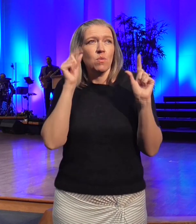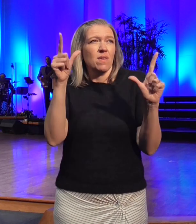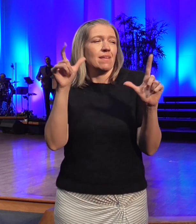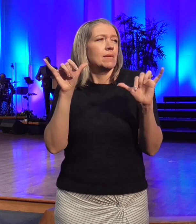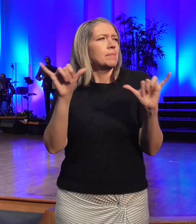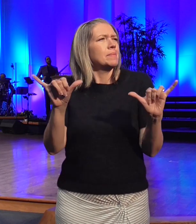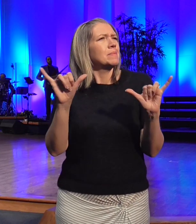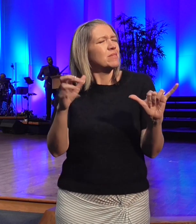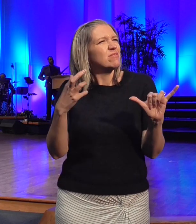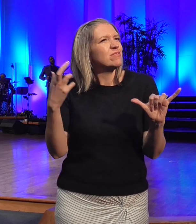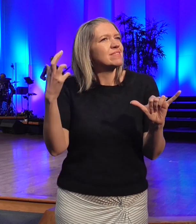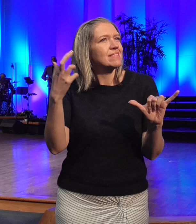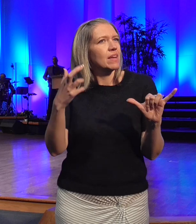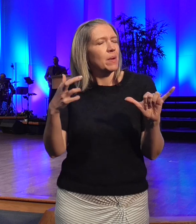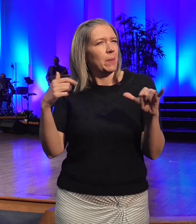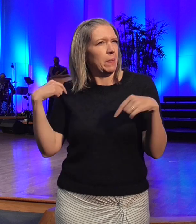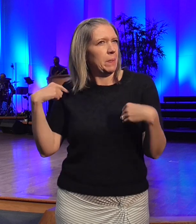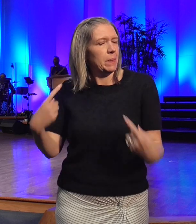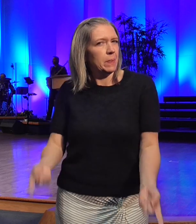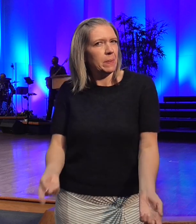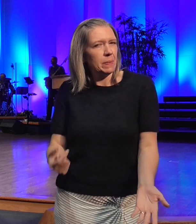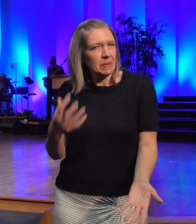up from my